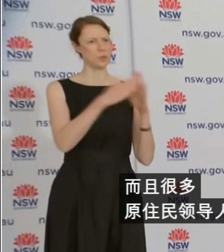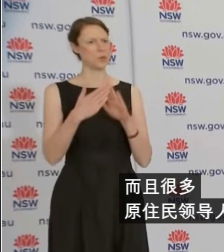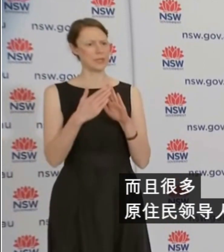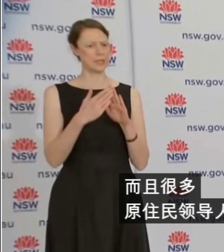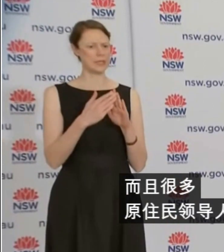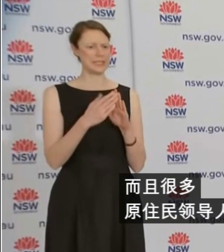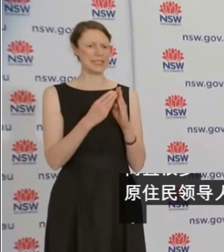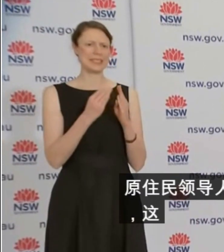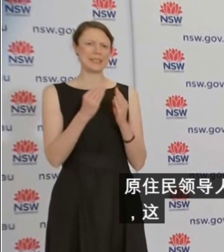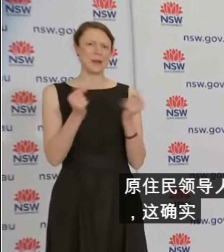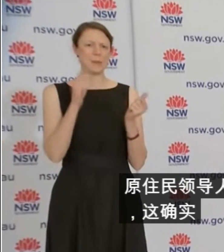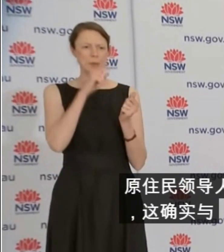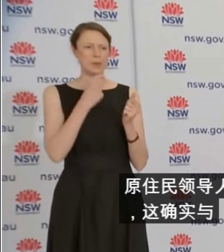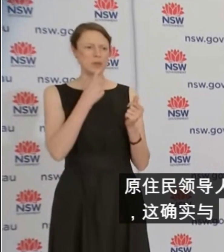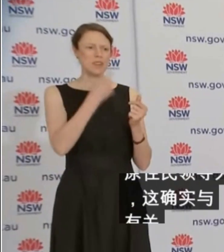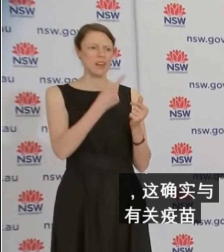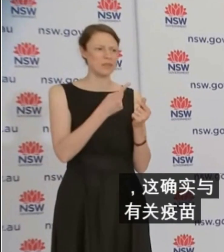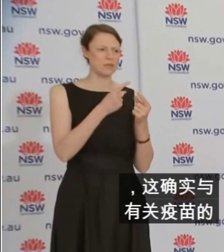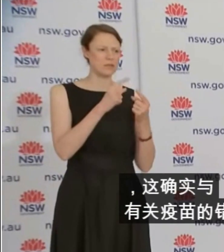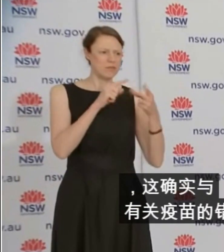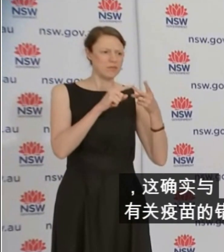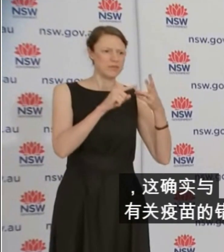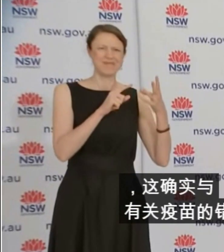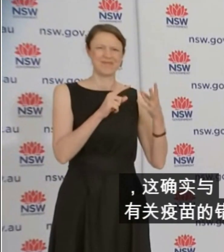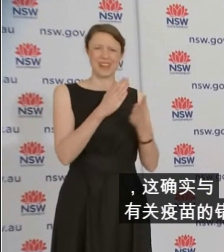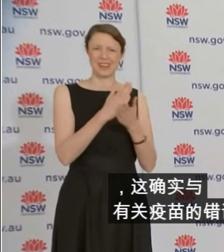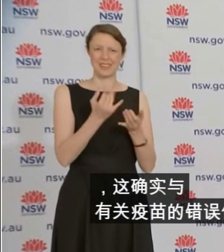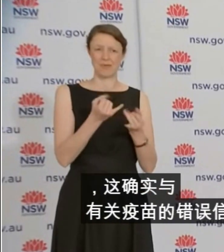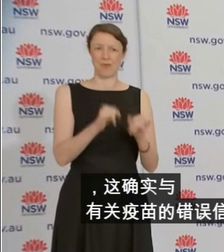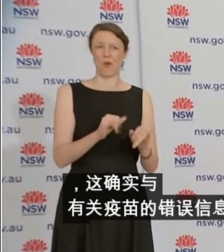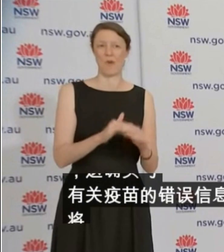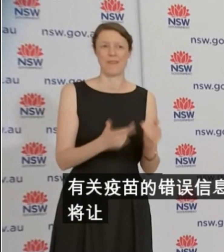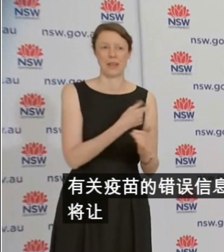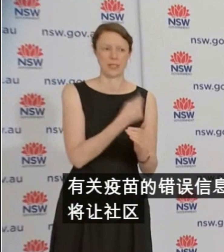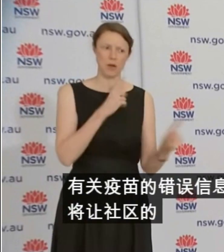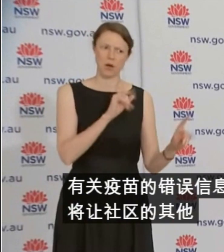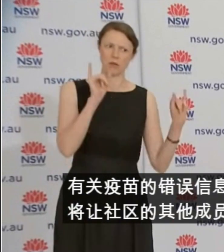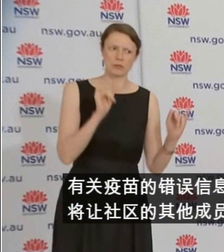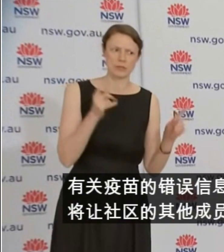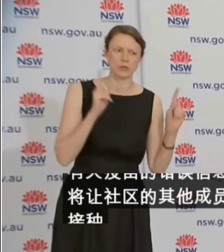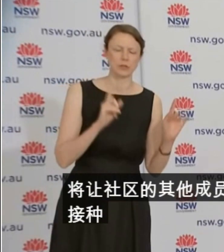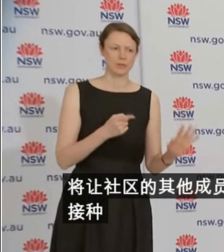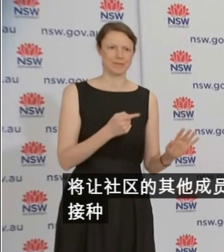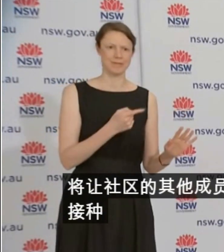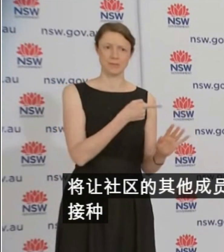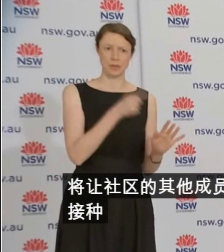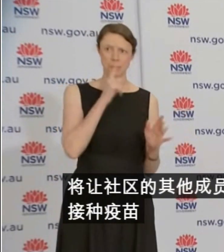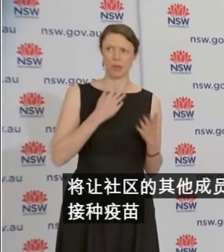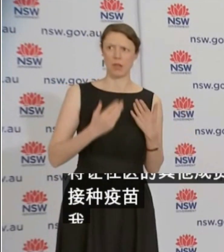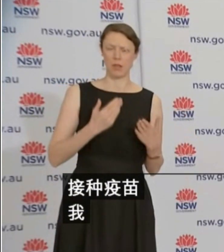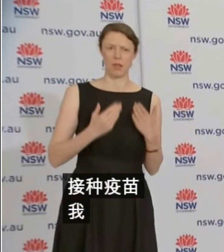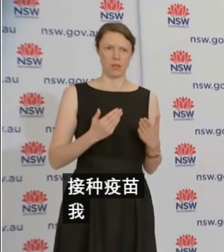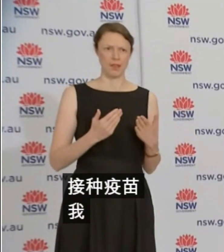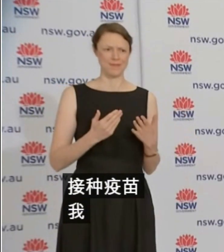leaders have said that there's this really concerning misinformation about vaccines. How are we going to get the rest of the community vaccinated if these things